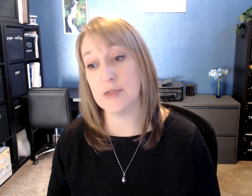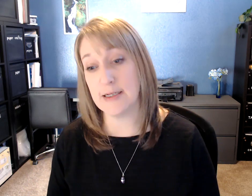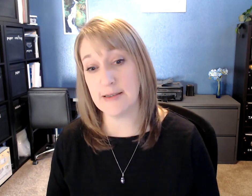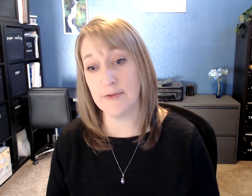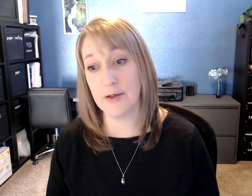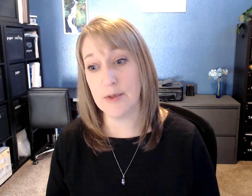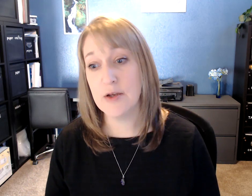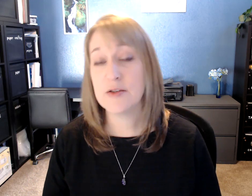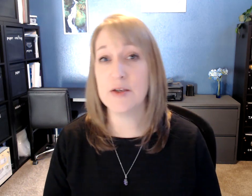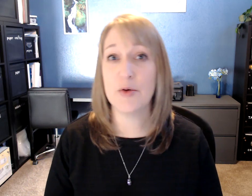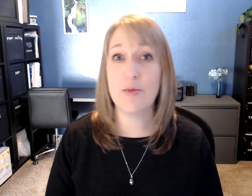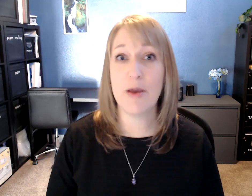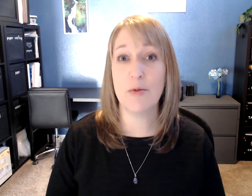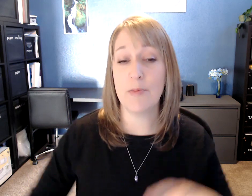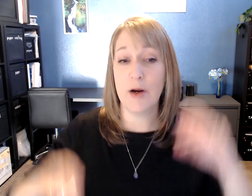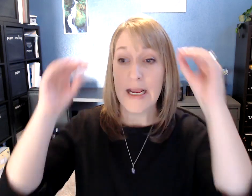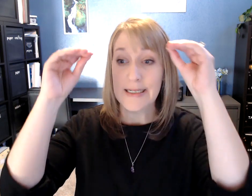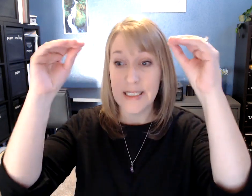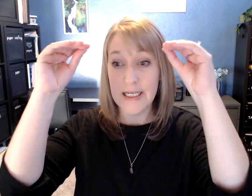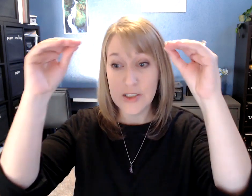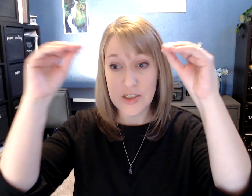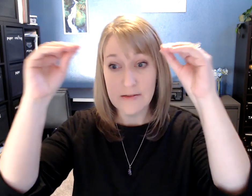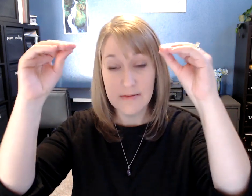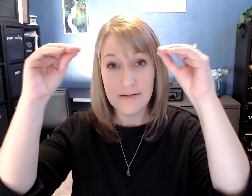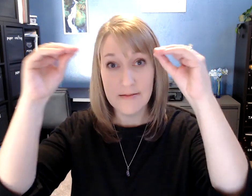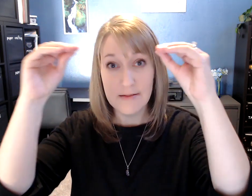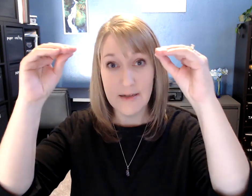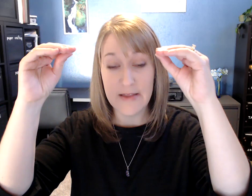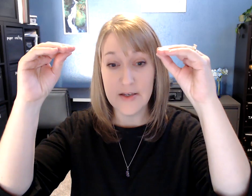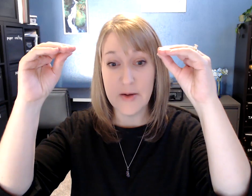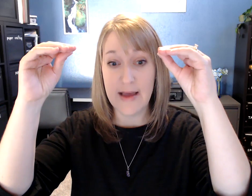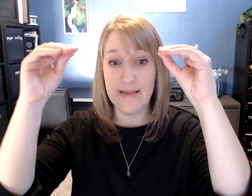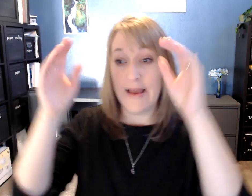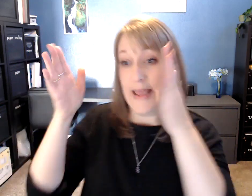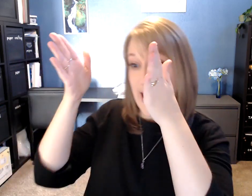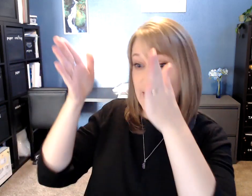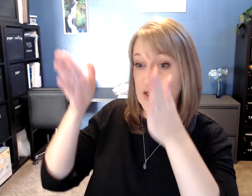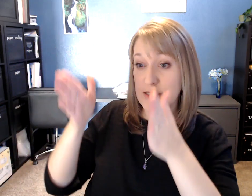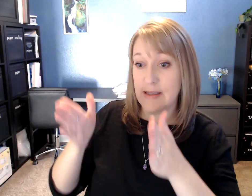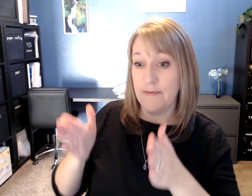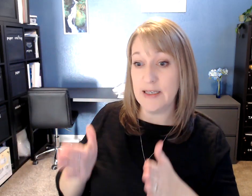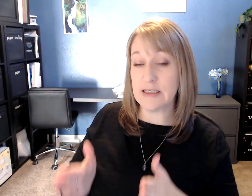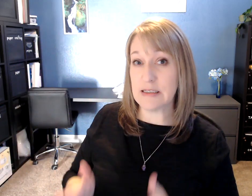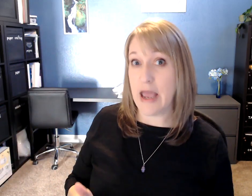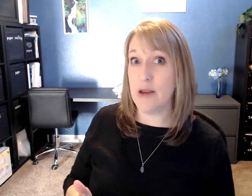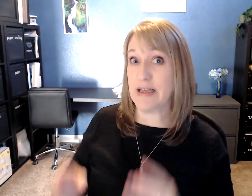does the verb. So you may remember teach, and then you add that agent suffix, and it makes